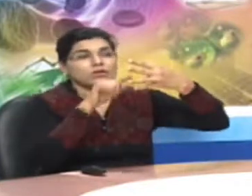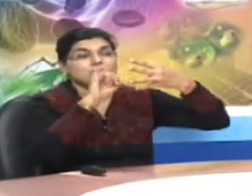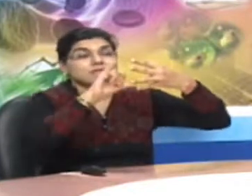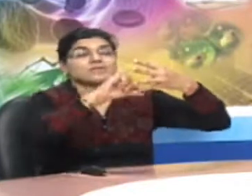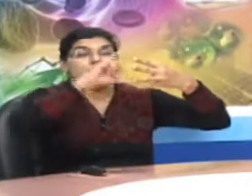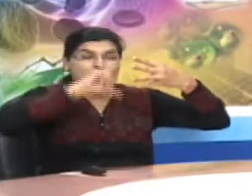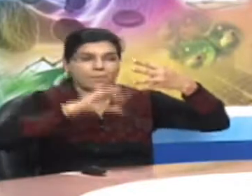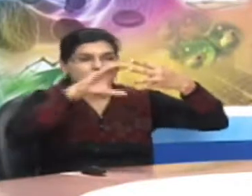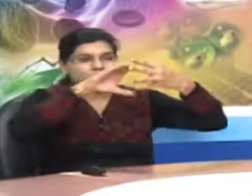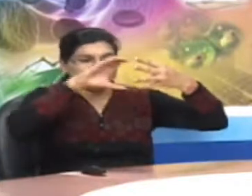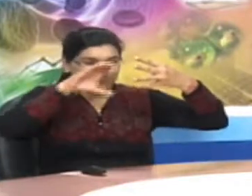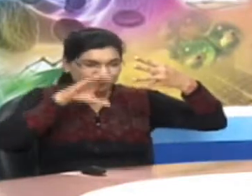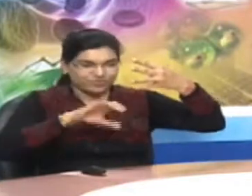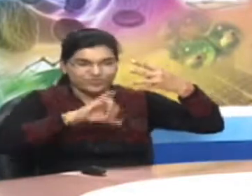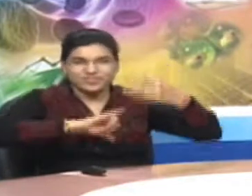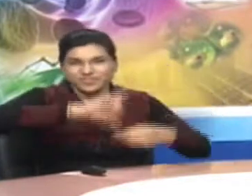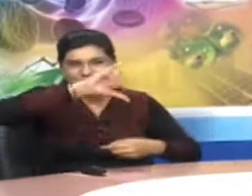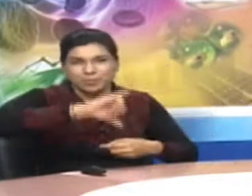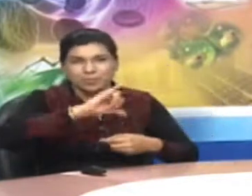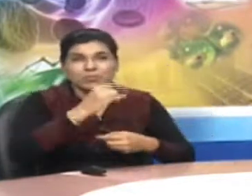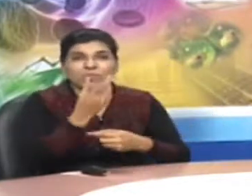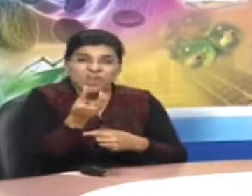so we will select,